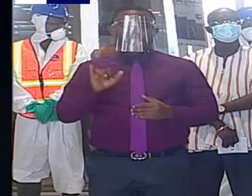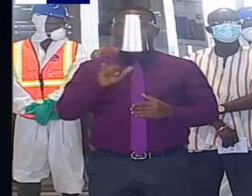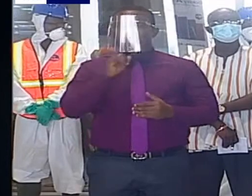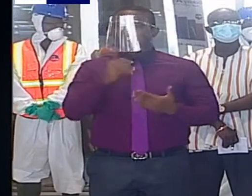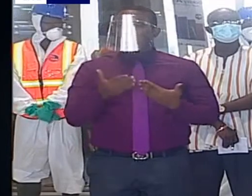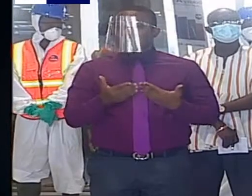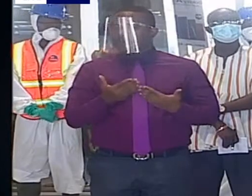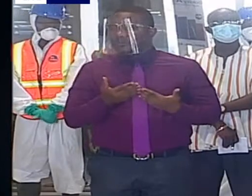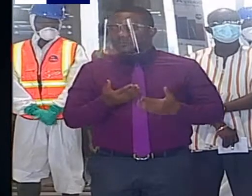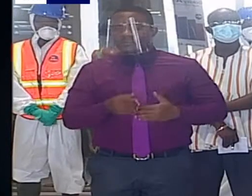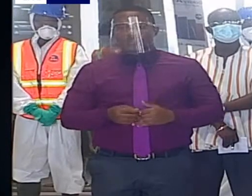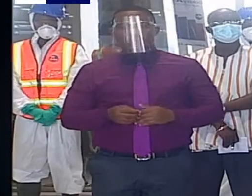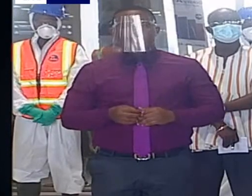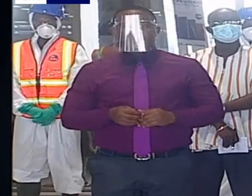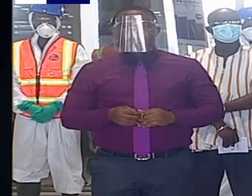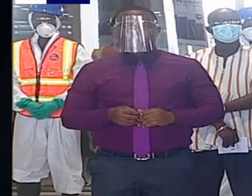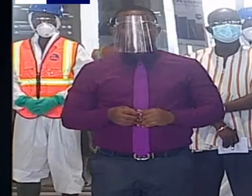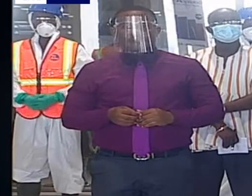But let's do the numbers here.